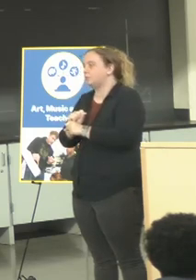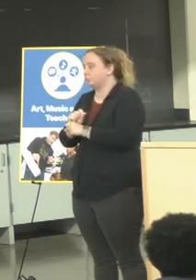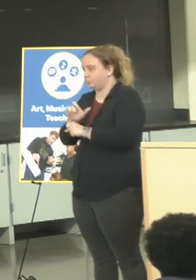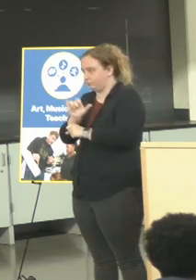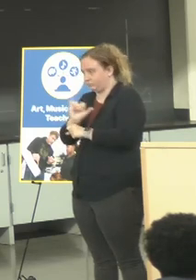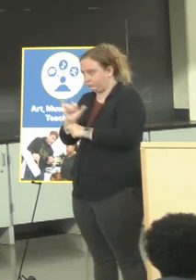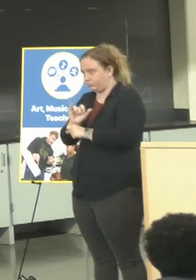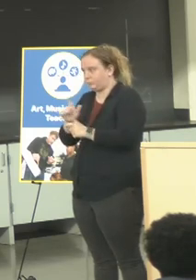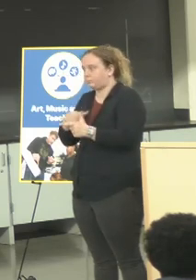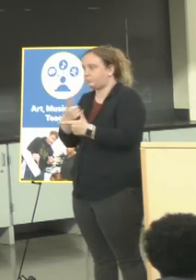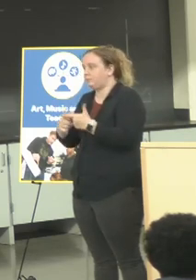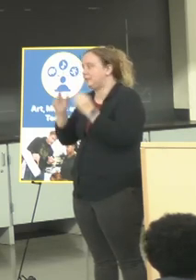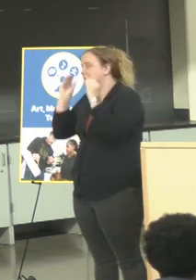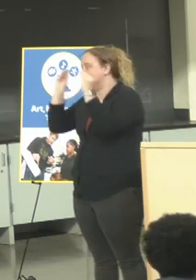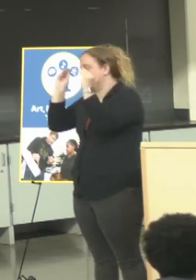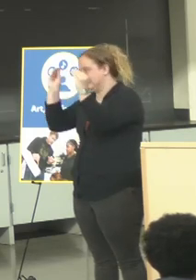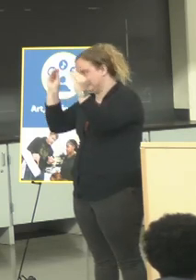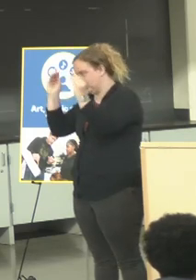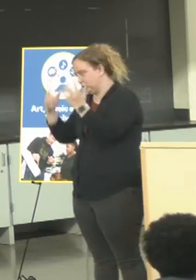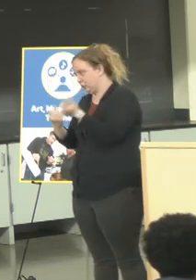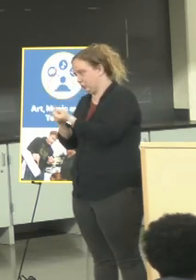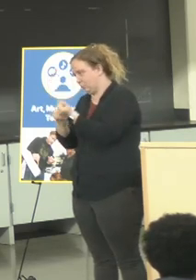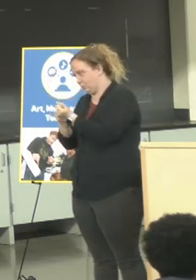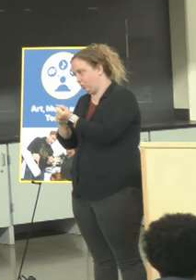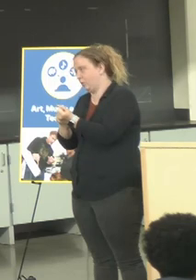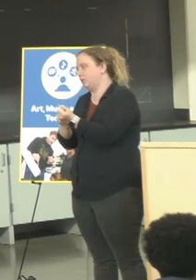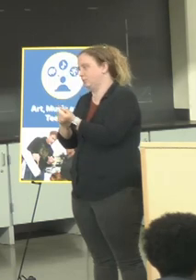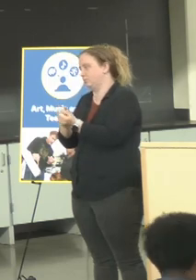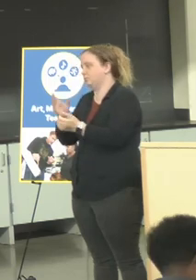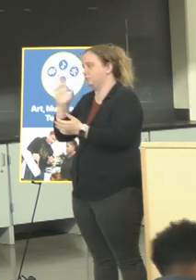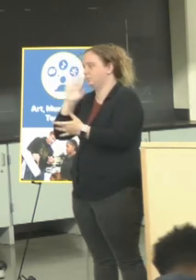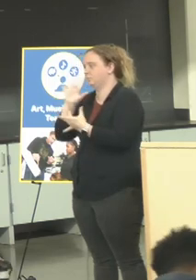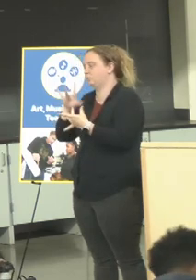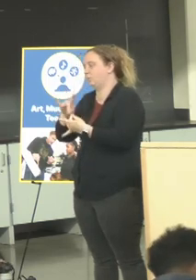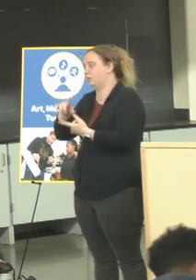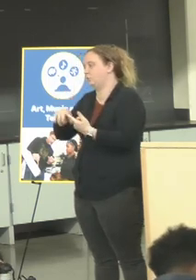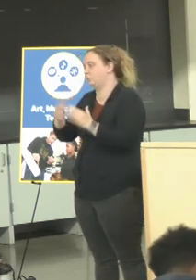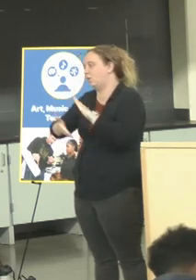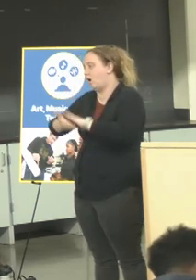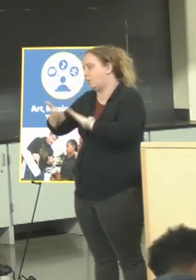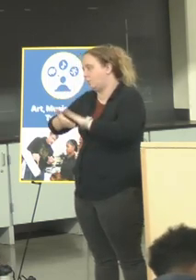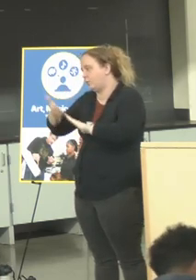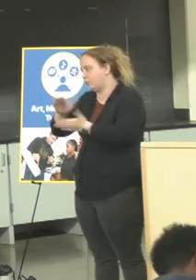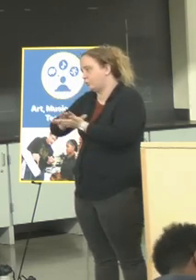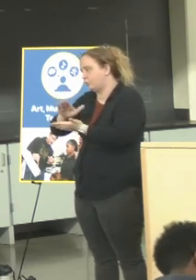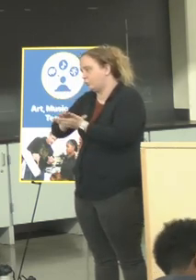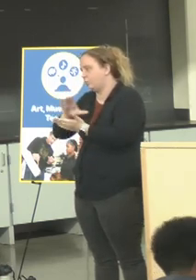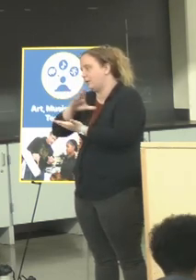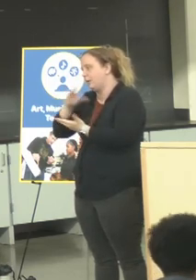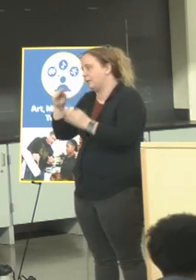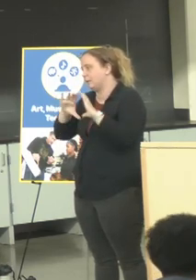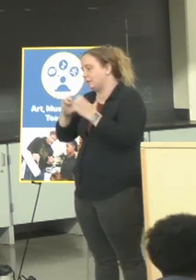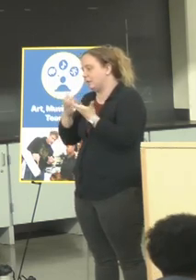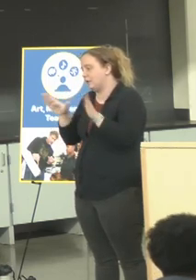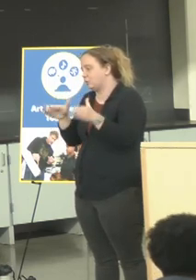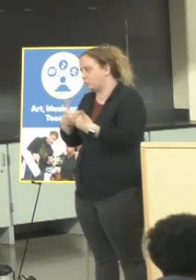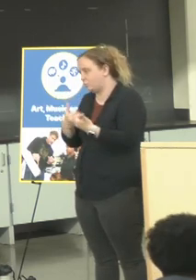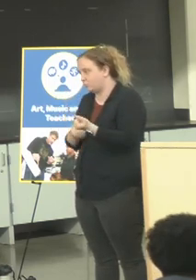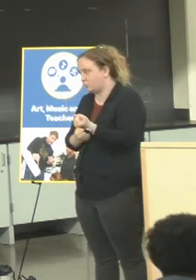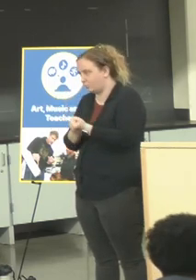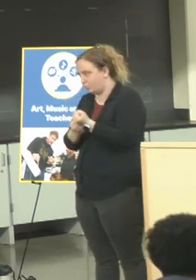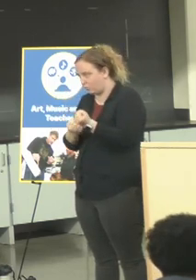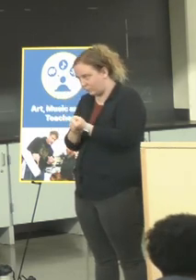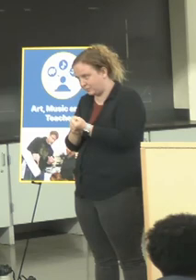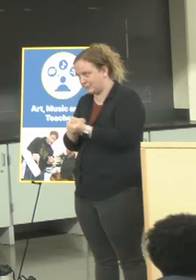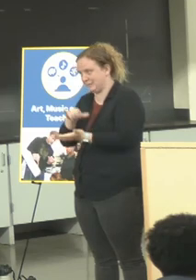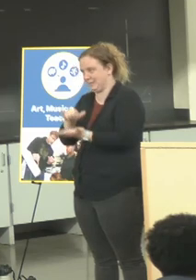teaching support, so some of the things that go along with operations for the school and the classroom supports for that individual site that